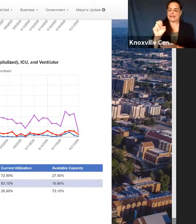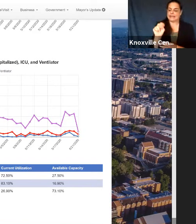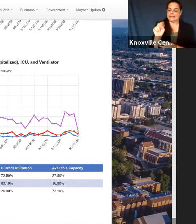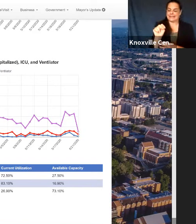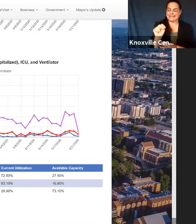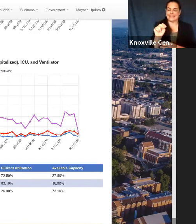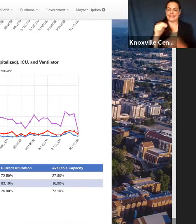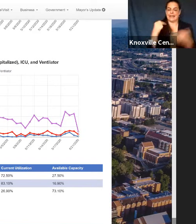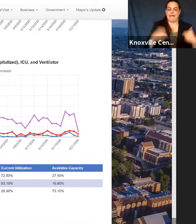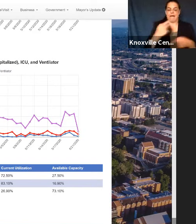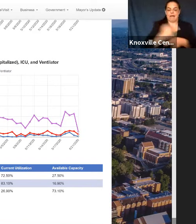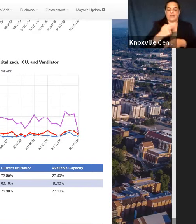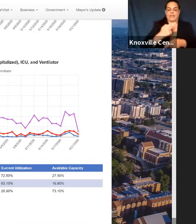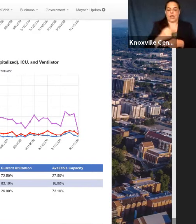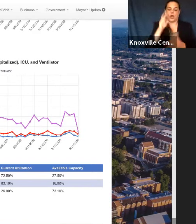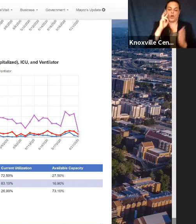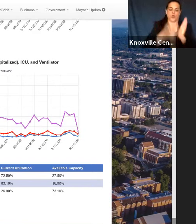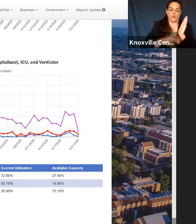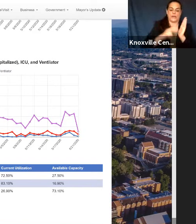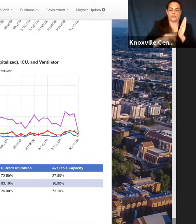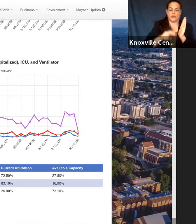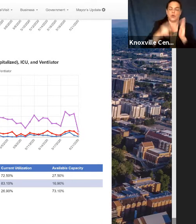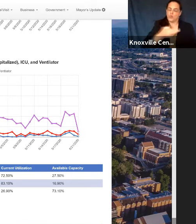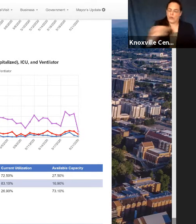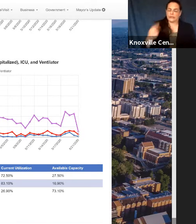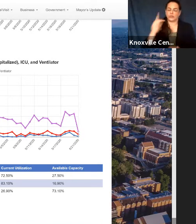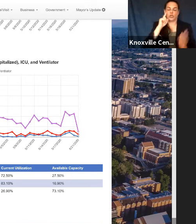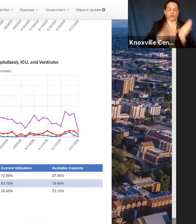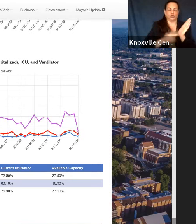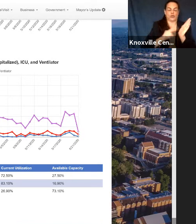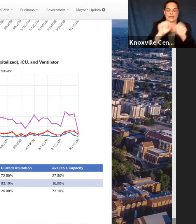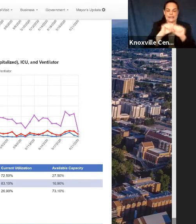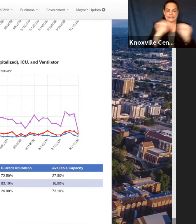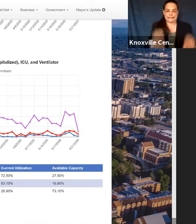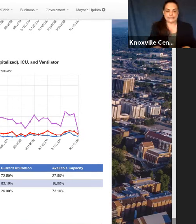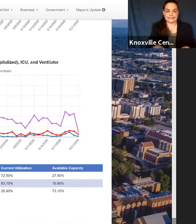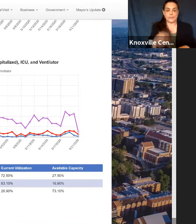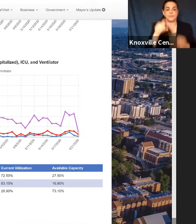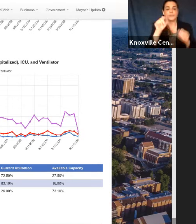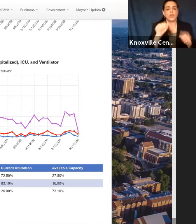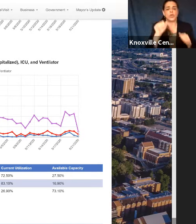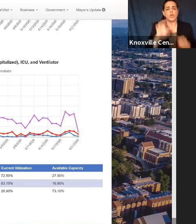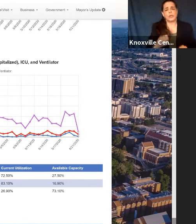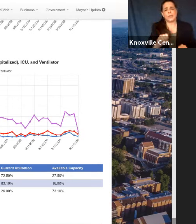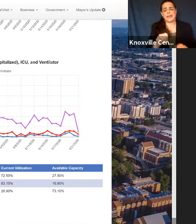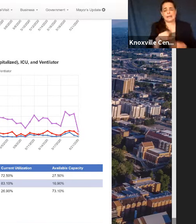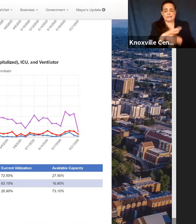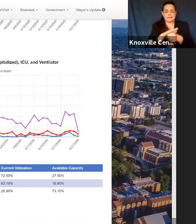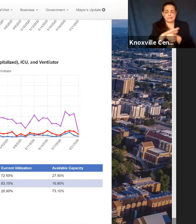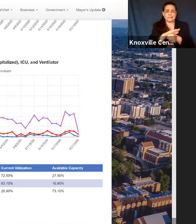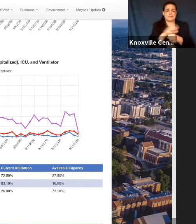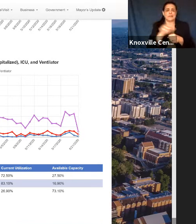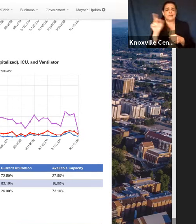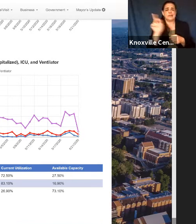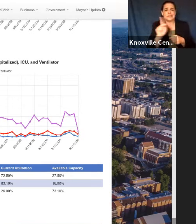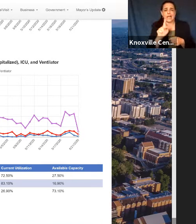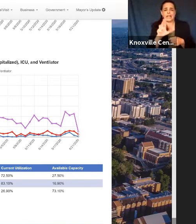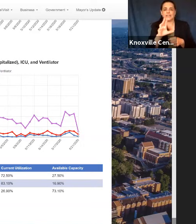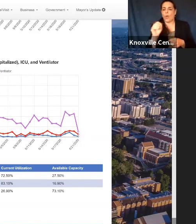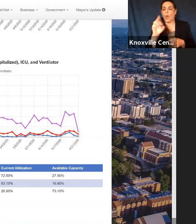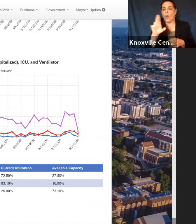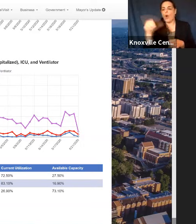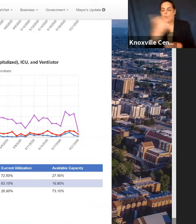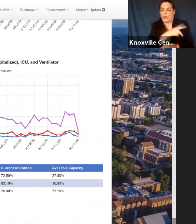HERTS. It may reflect Knox County residents, East Region residents, or patients from other jurisdictions in all of our regional